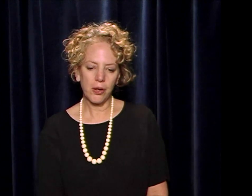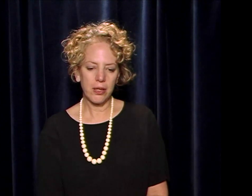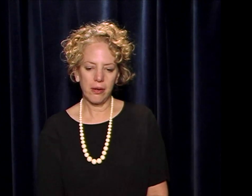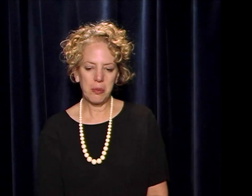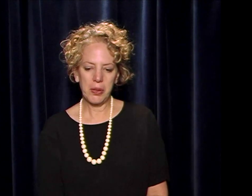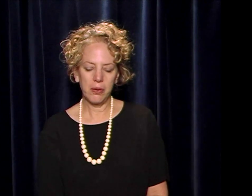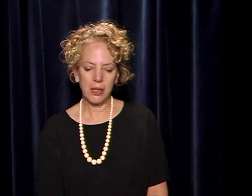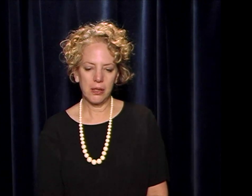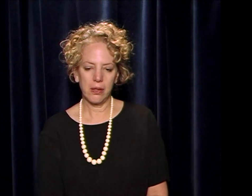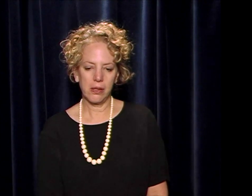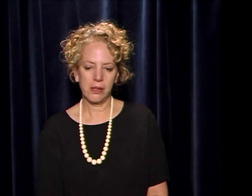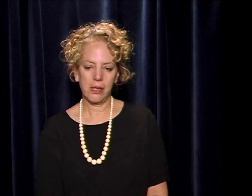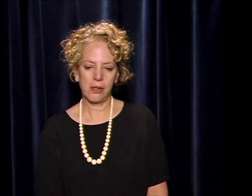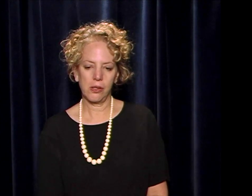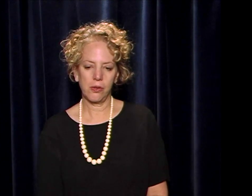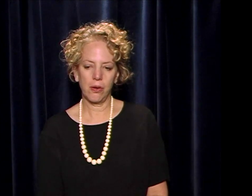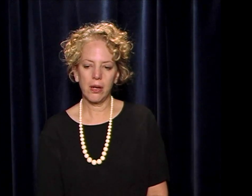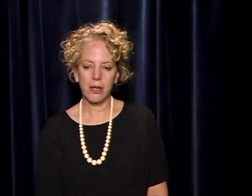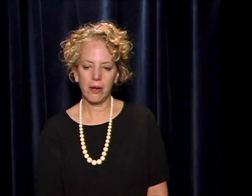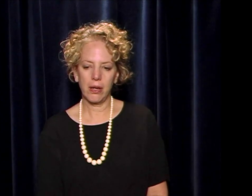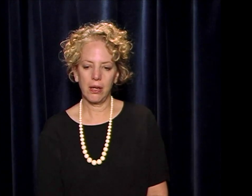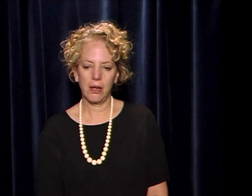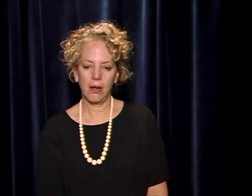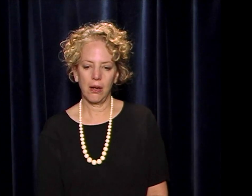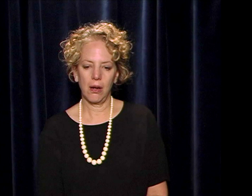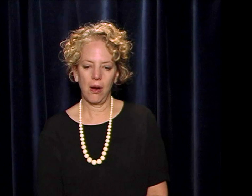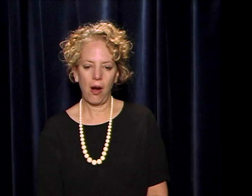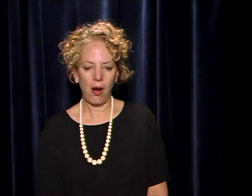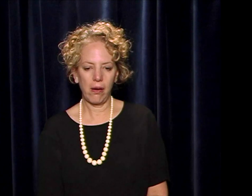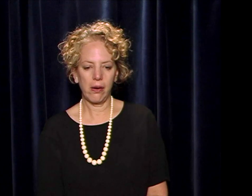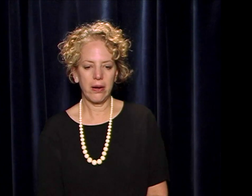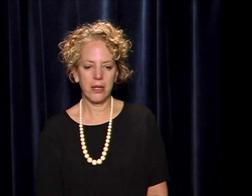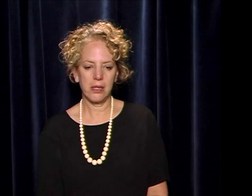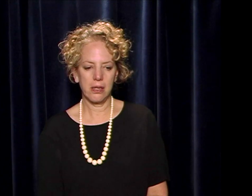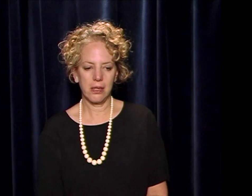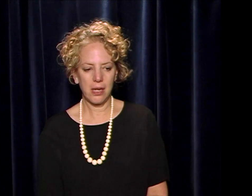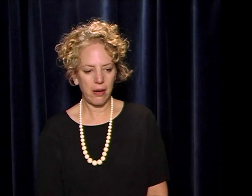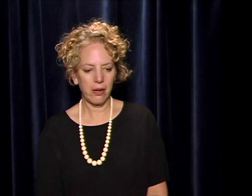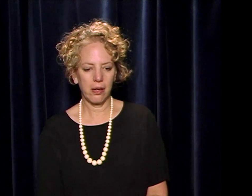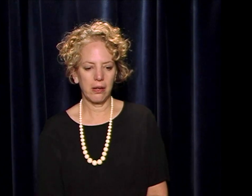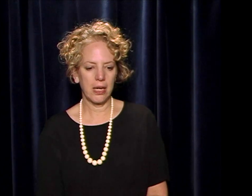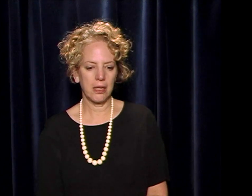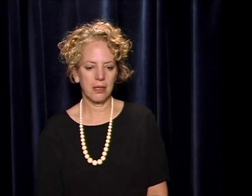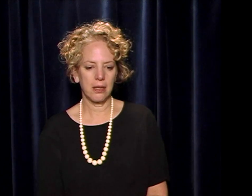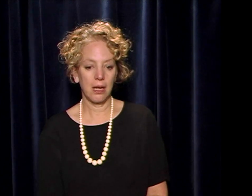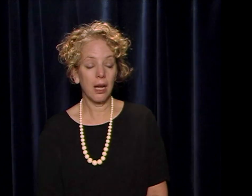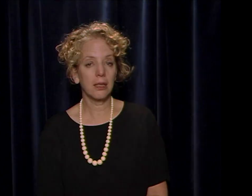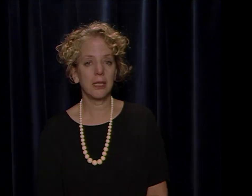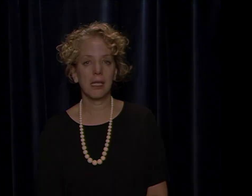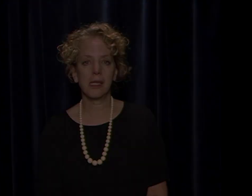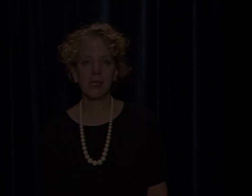extraordinary beauty to this extraordinary horror and terror and ugliness.